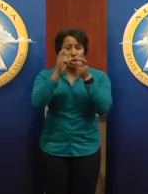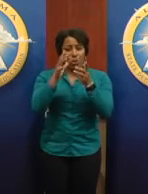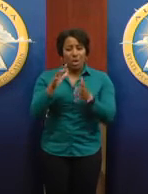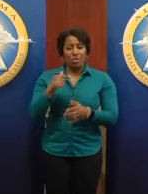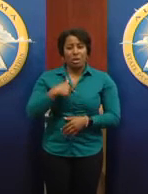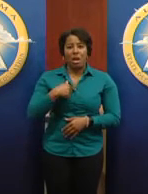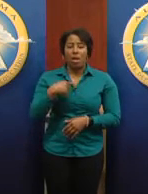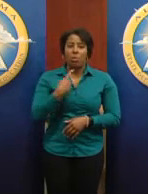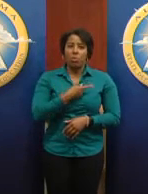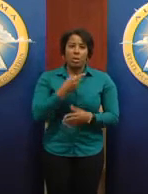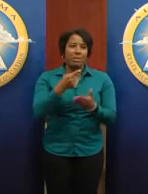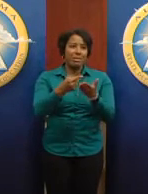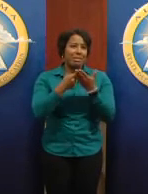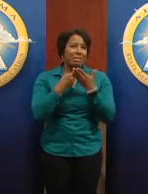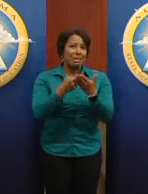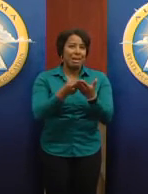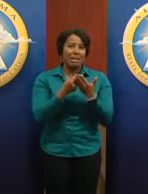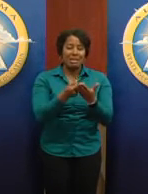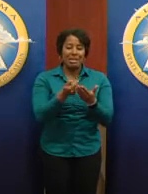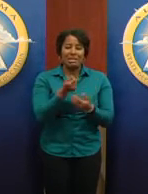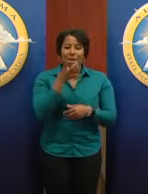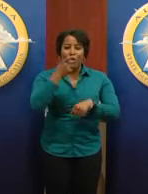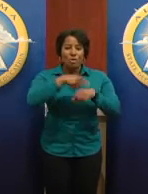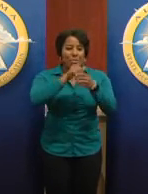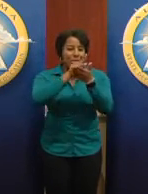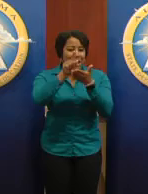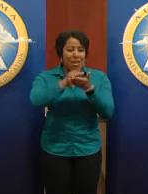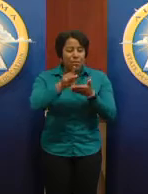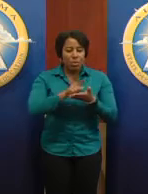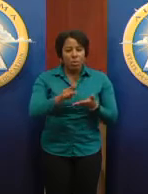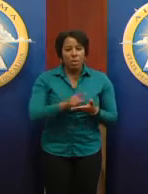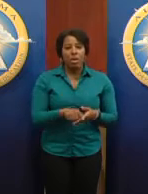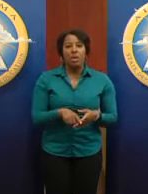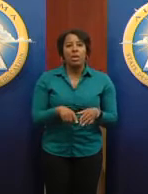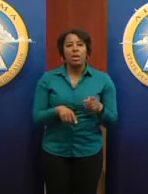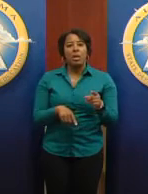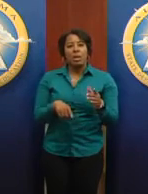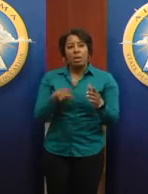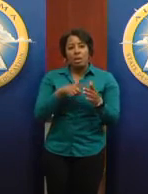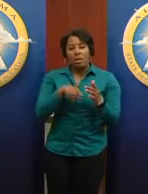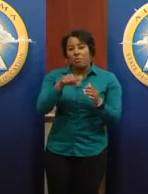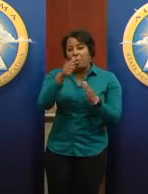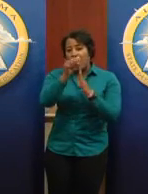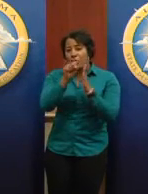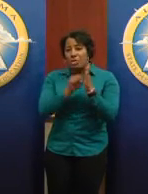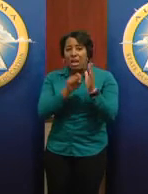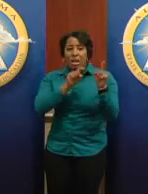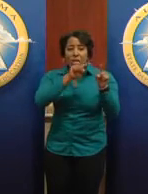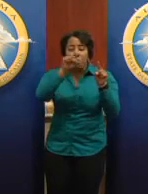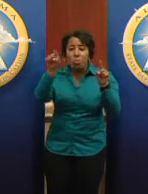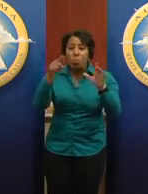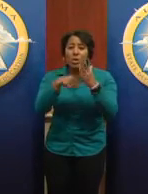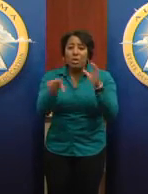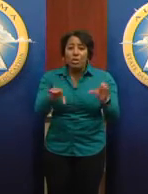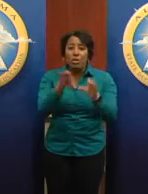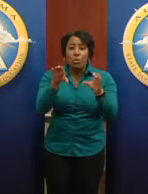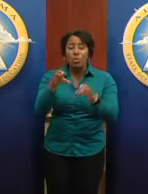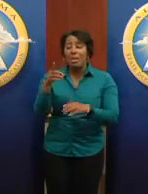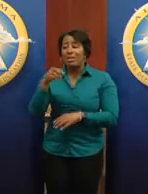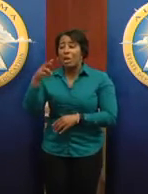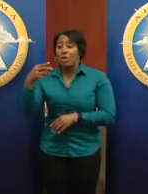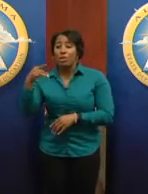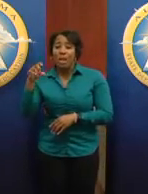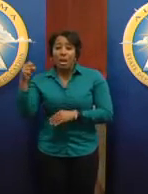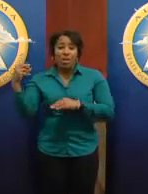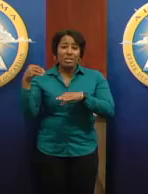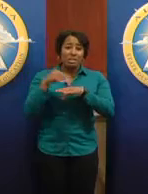talk multiple times a week about things he's hearing from other states, things I'm hearing from other states, things we're getting from Dr. Harris and his